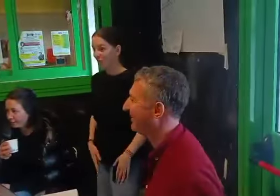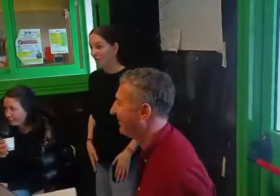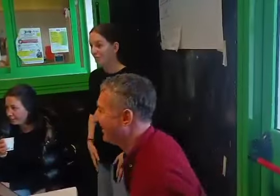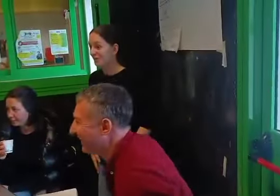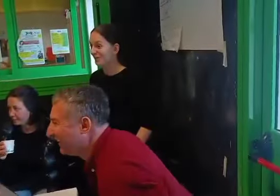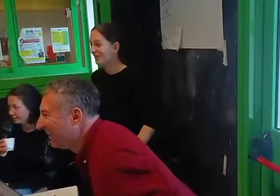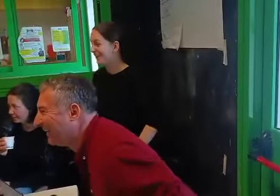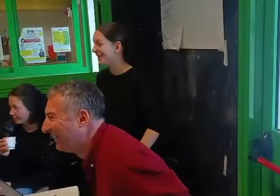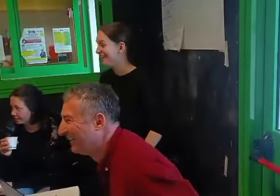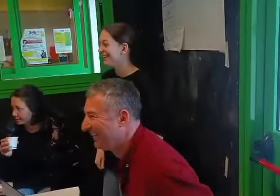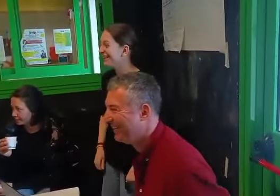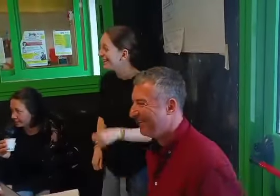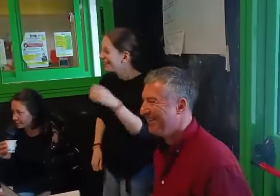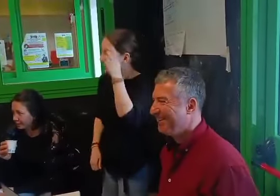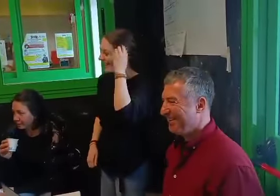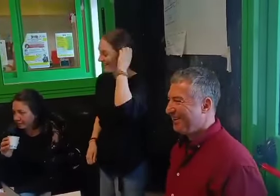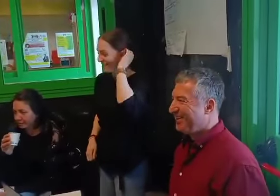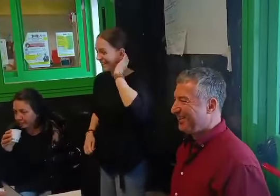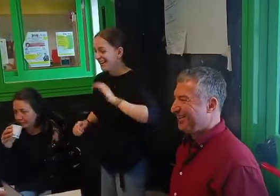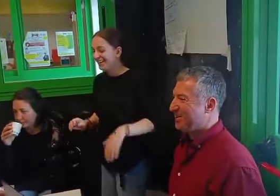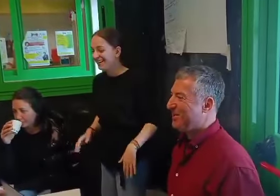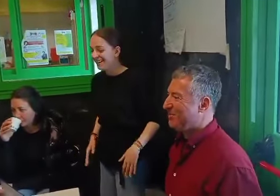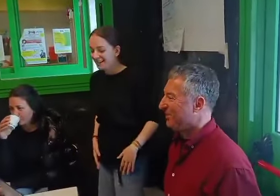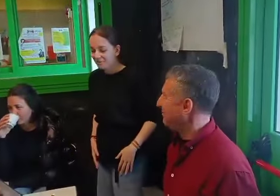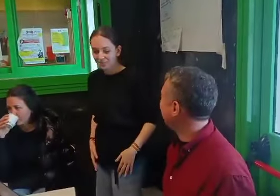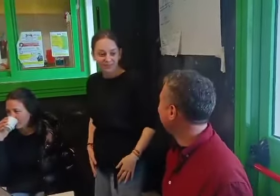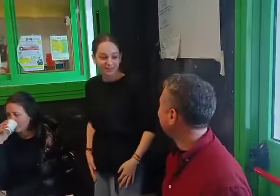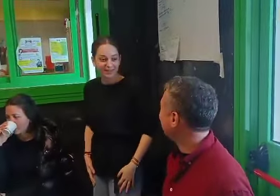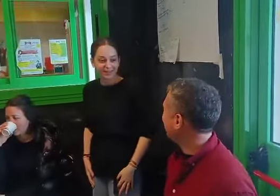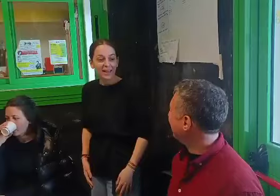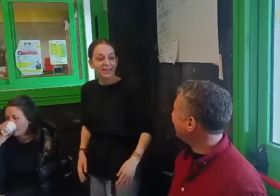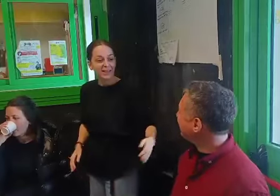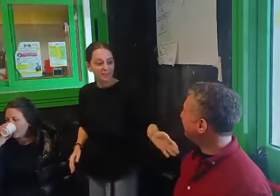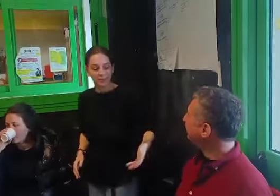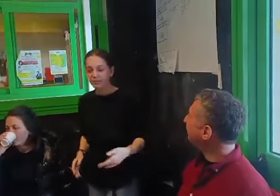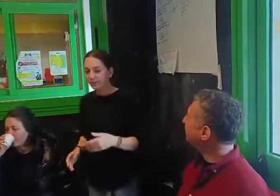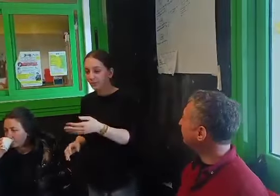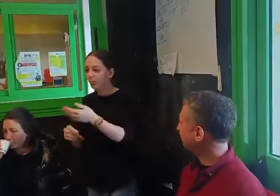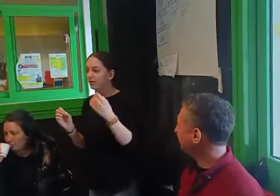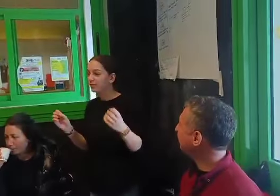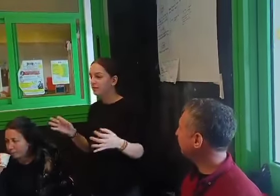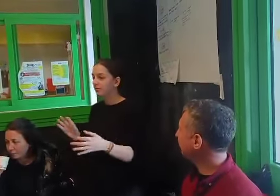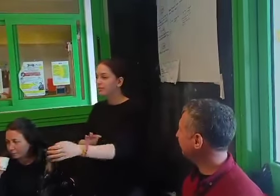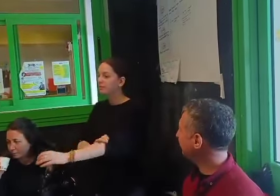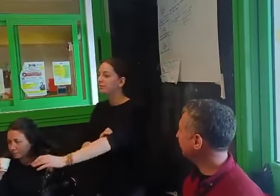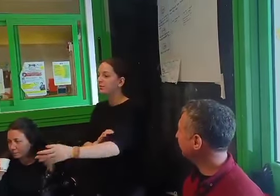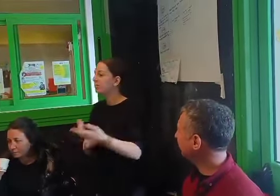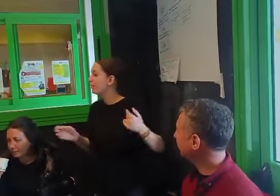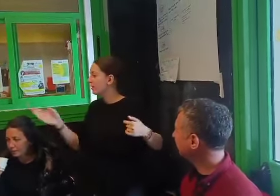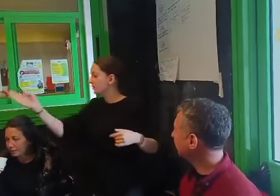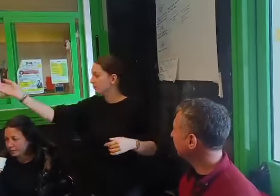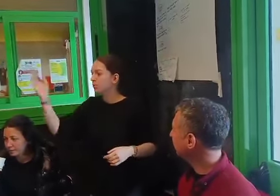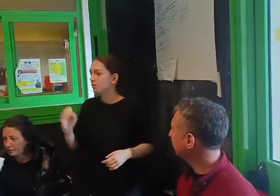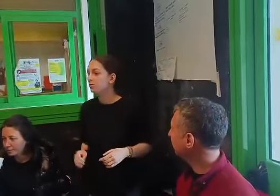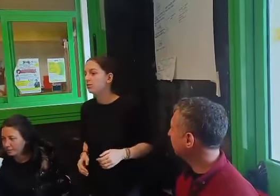So you keep them. Okay. Yes. Keep them on the frame, yeah. Yes, but if you want, yes, Muslim is in